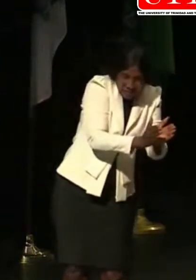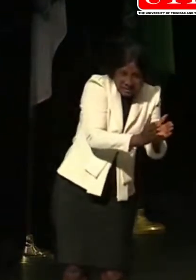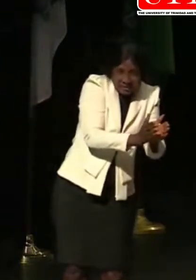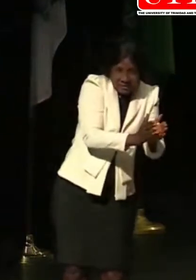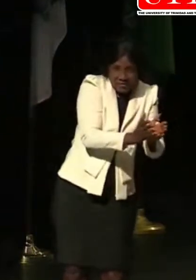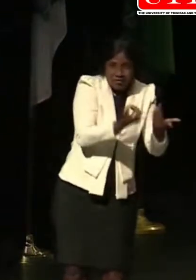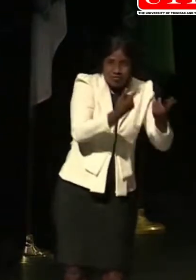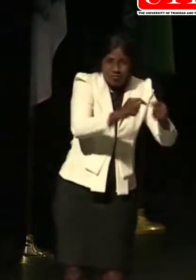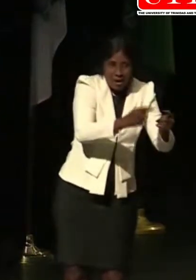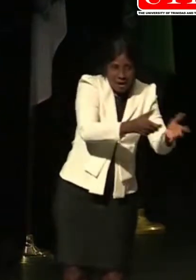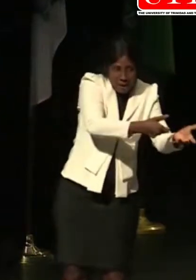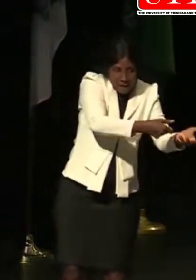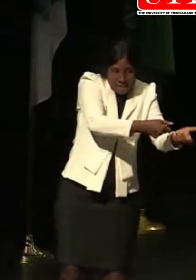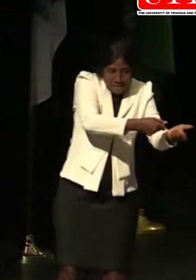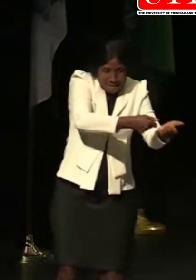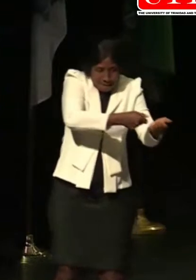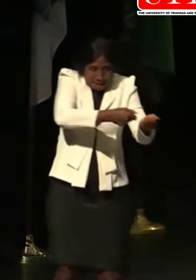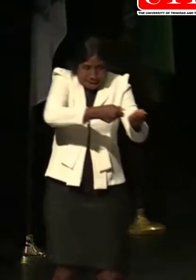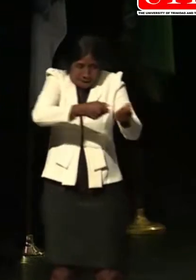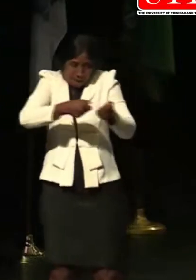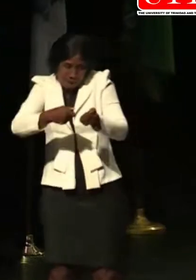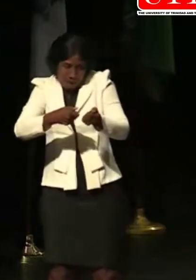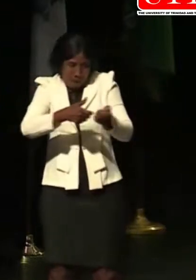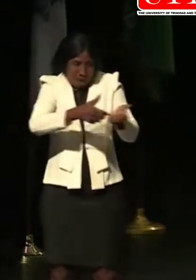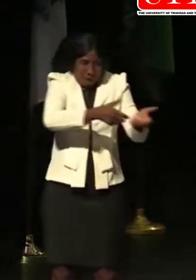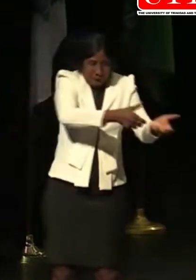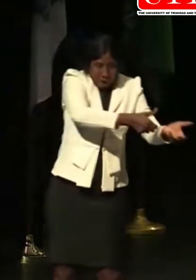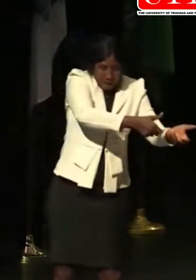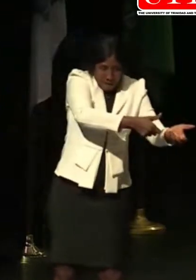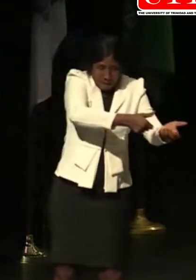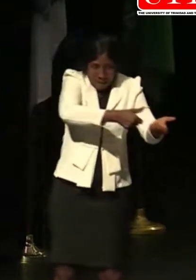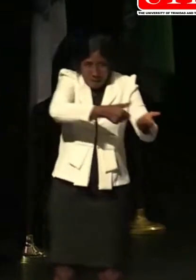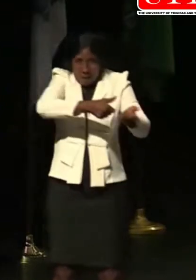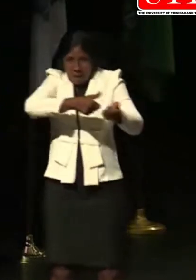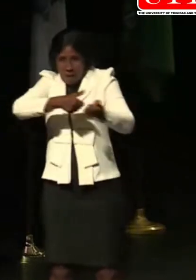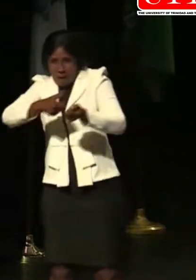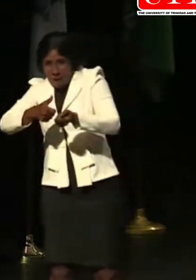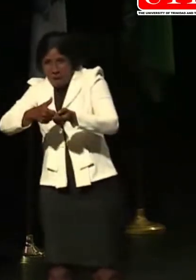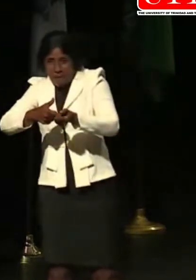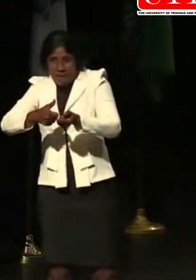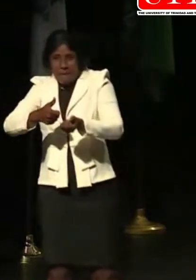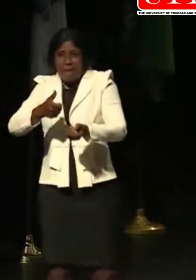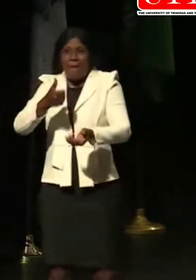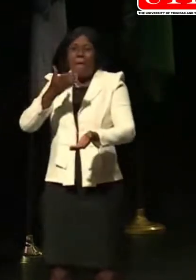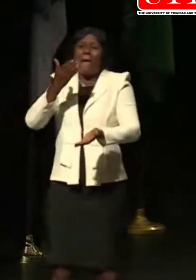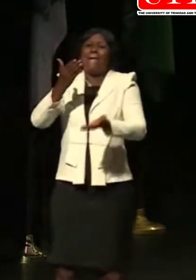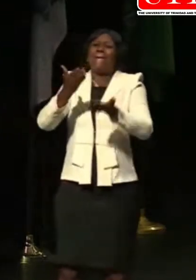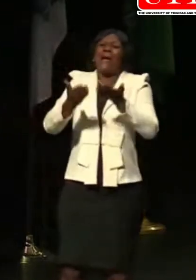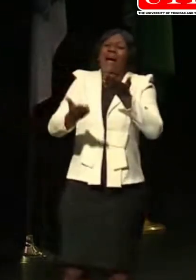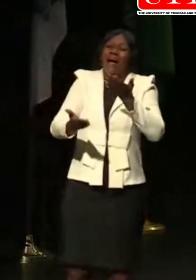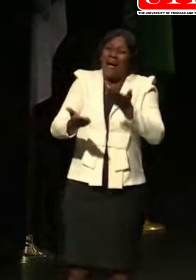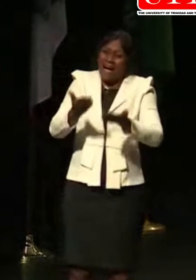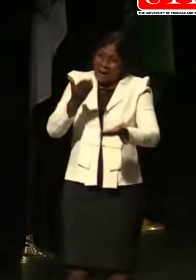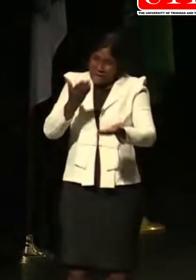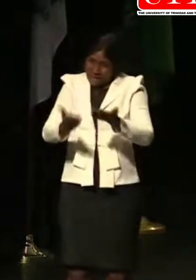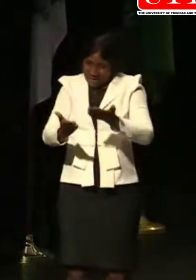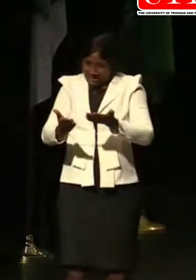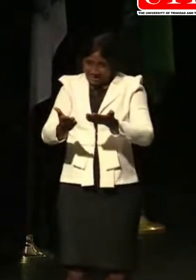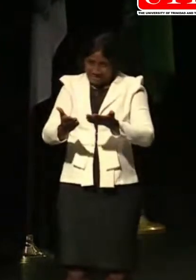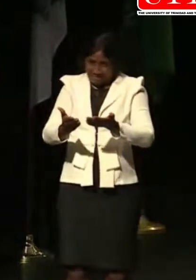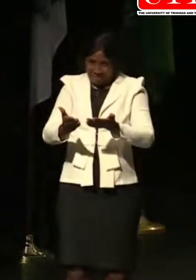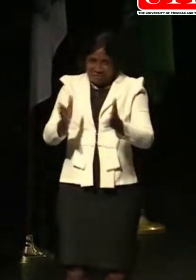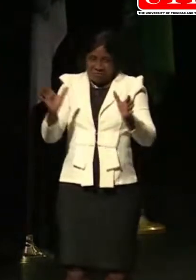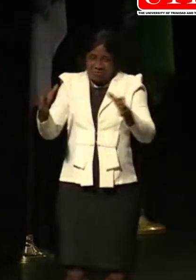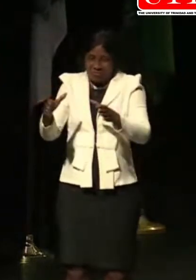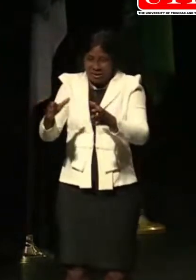this mighty nation, Trinidad and Tobago, we might move this nation and we might move our people and we might